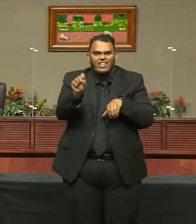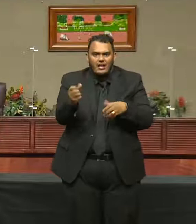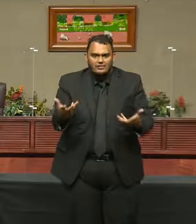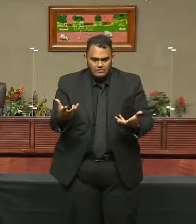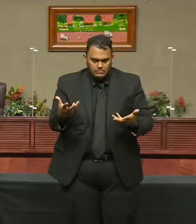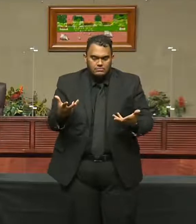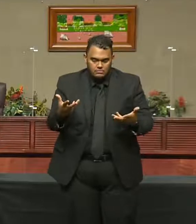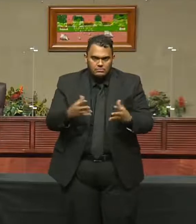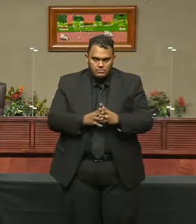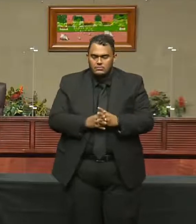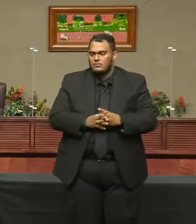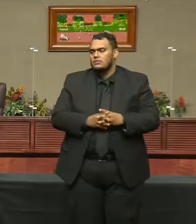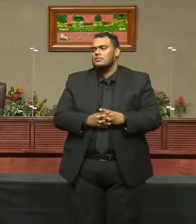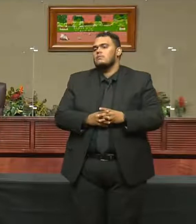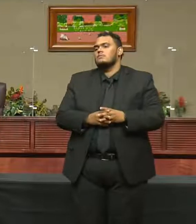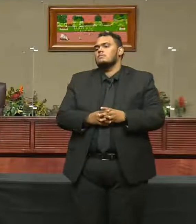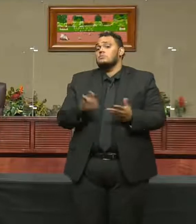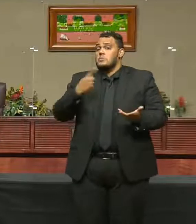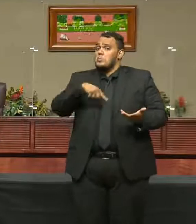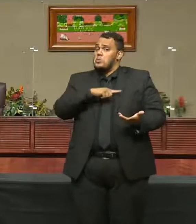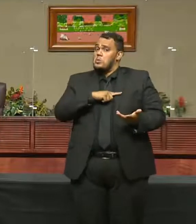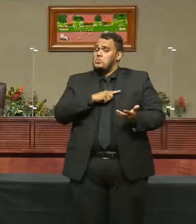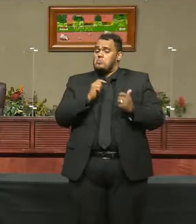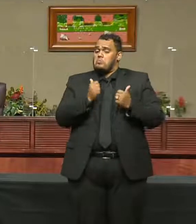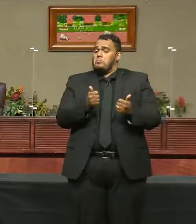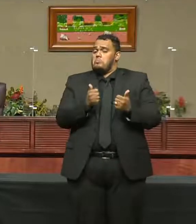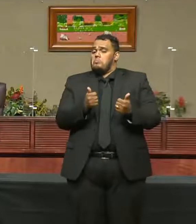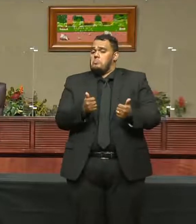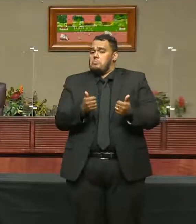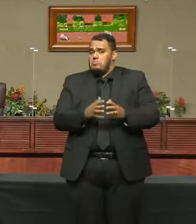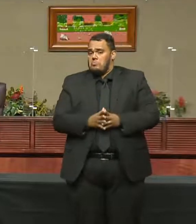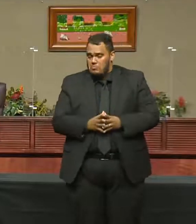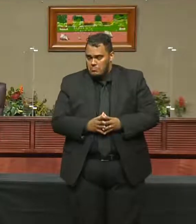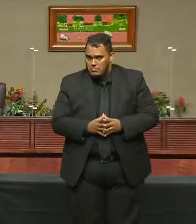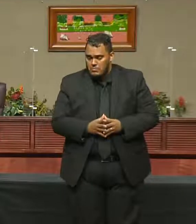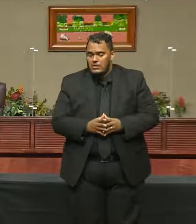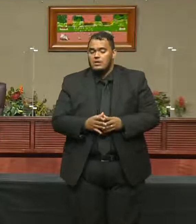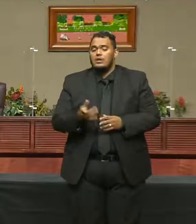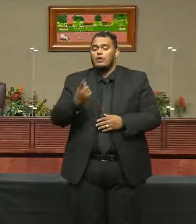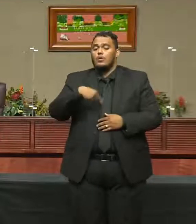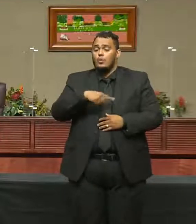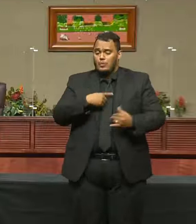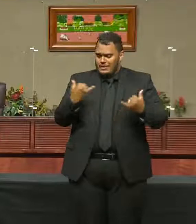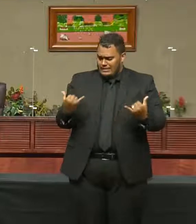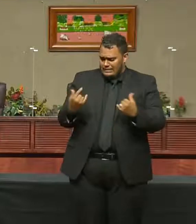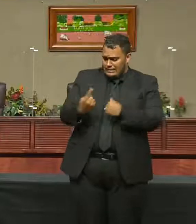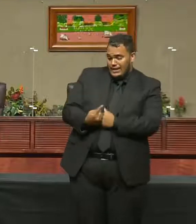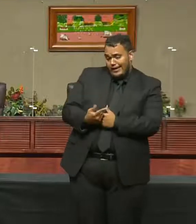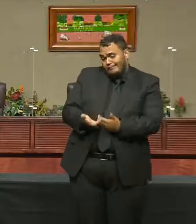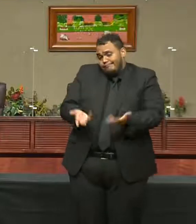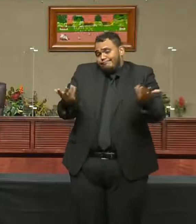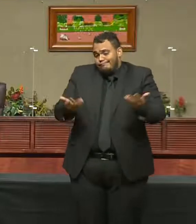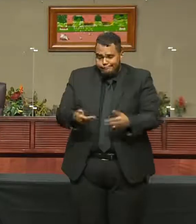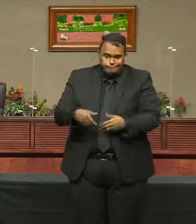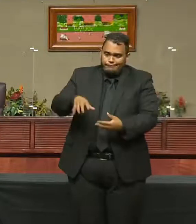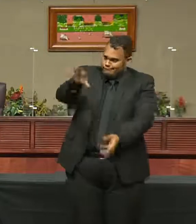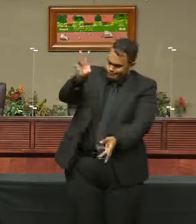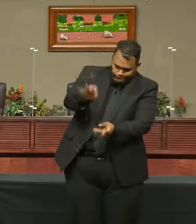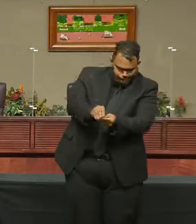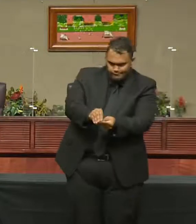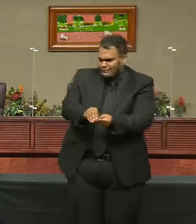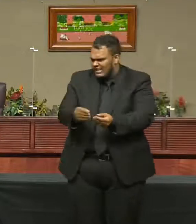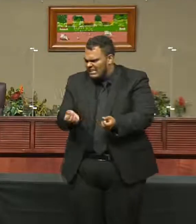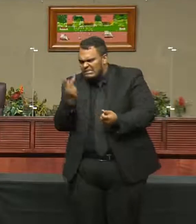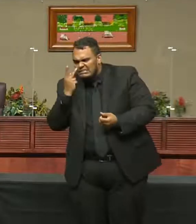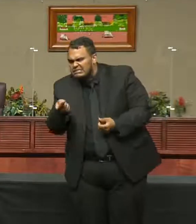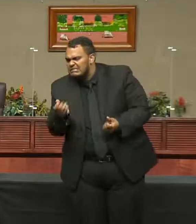So we are doing very well. We recalculated today, just for the heck of it, 65 years and older